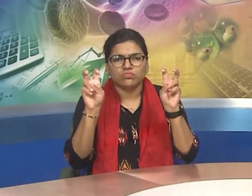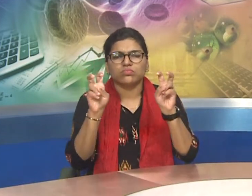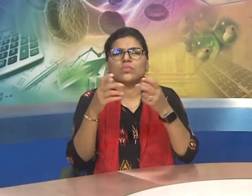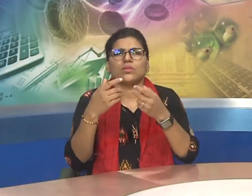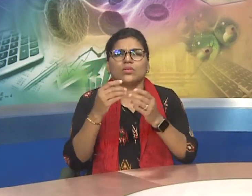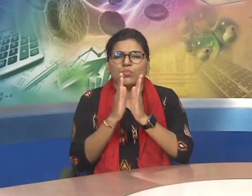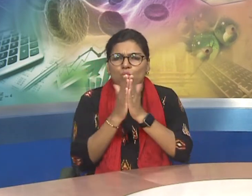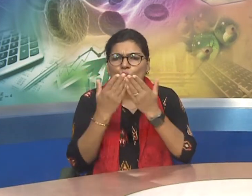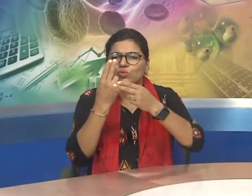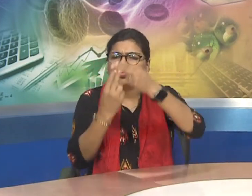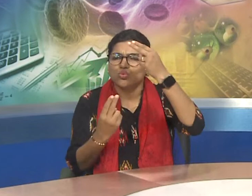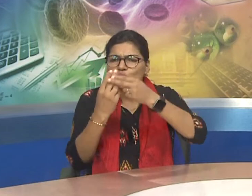Retrieval.